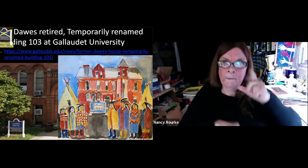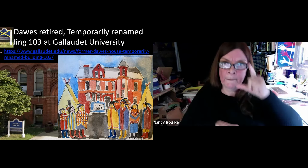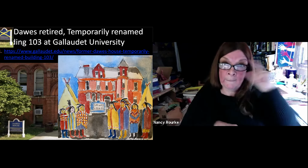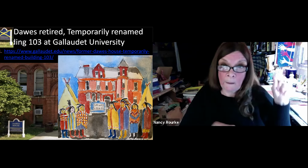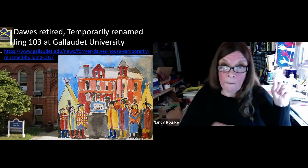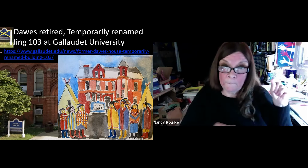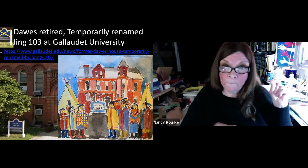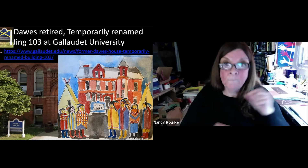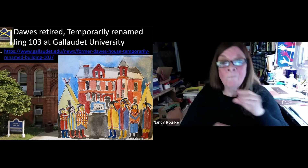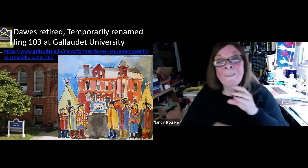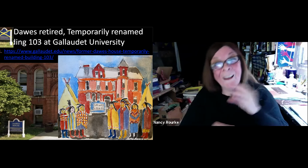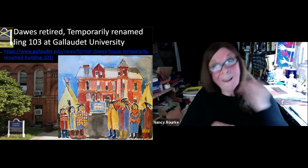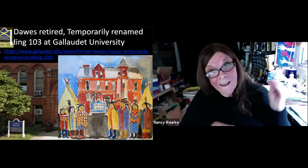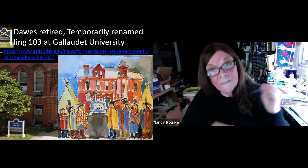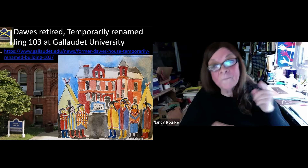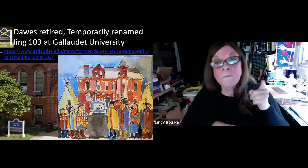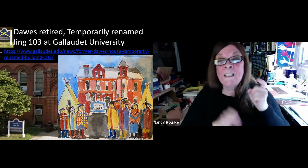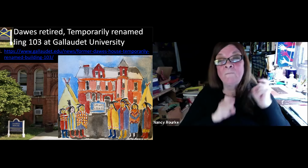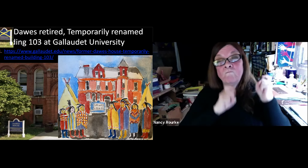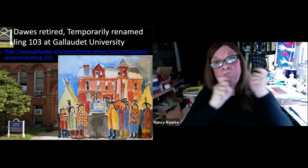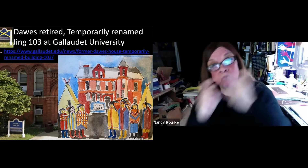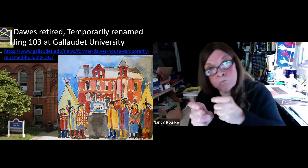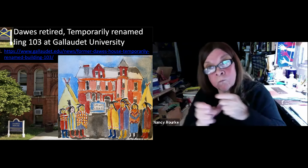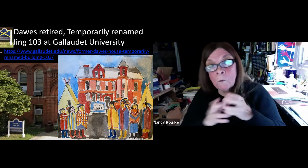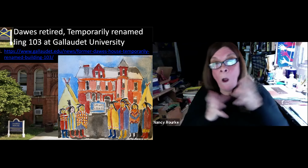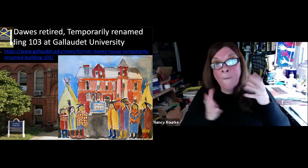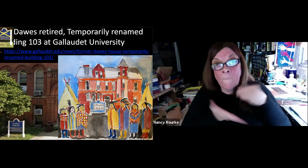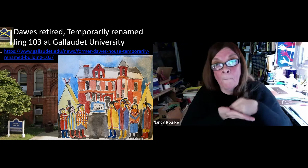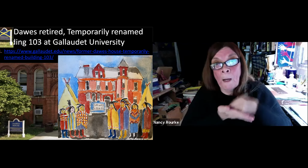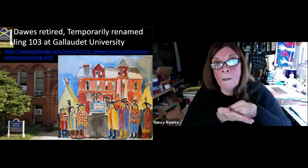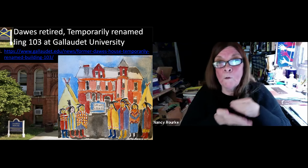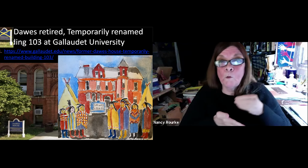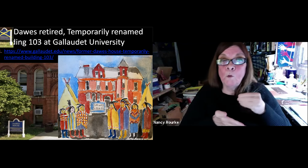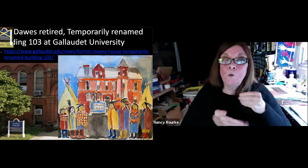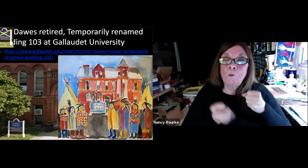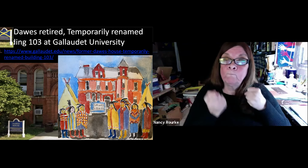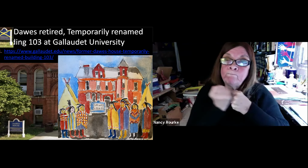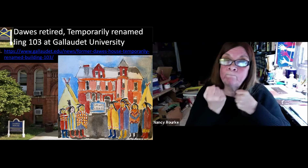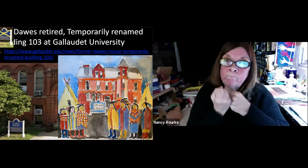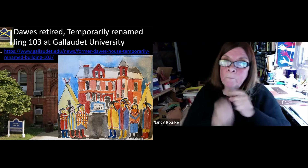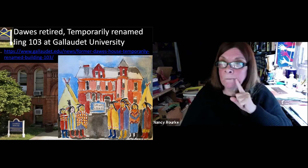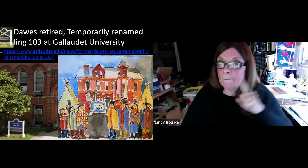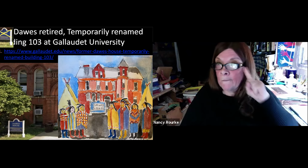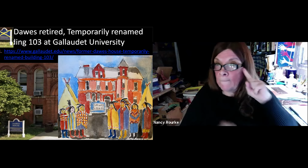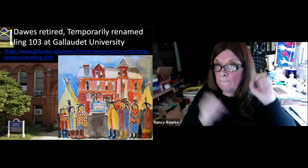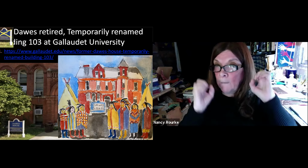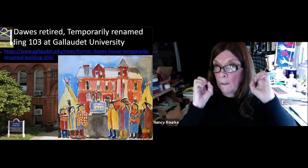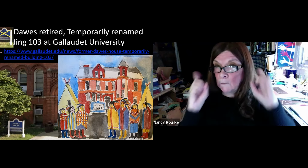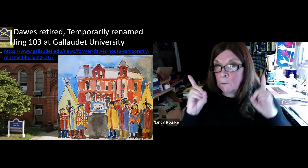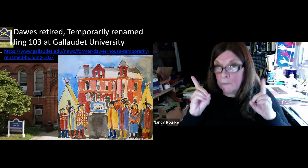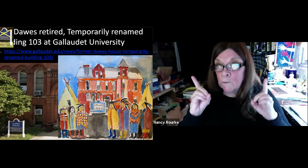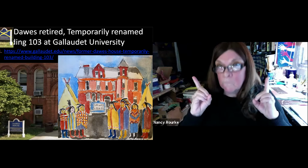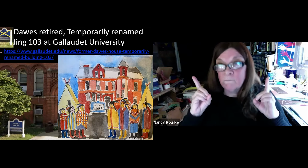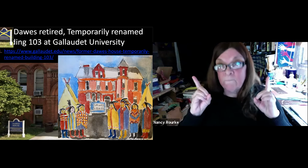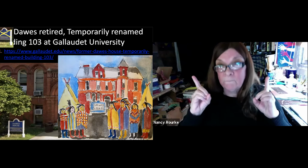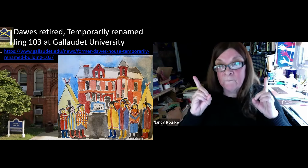help build Gallaudet University. And he also contributed huge sums of money